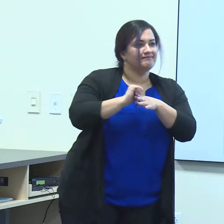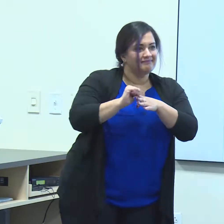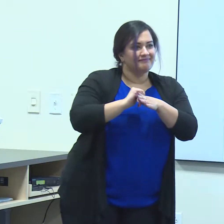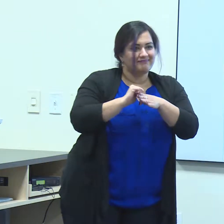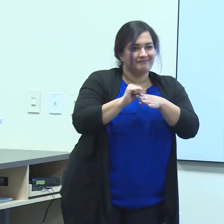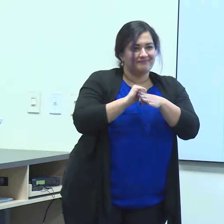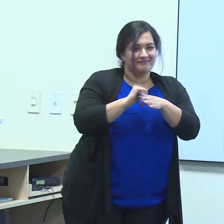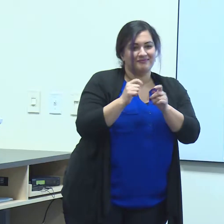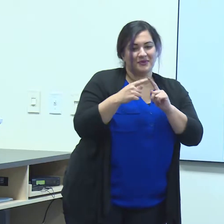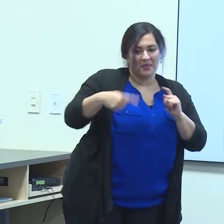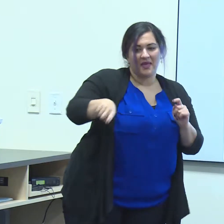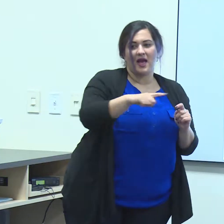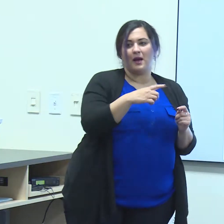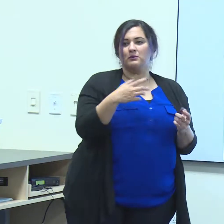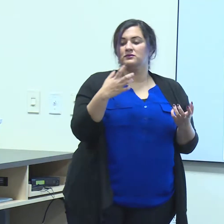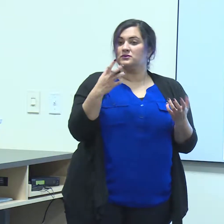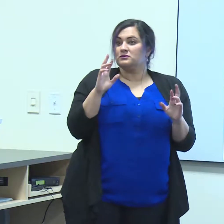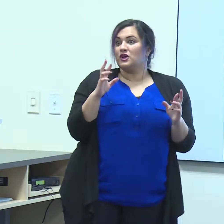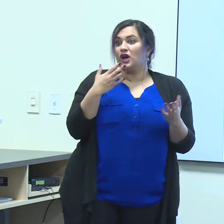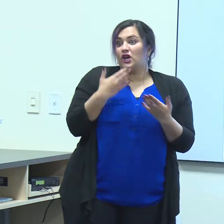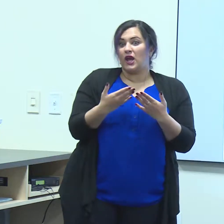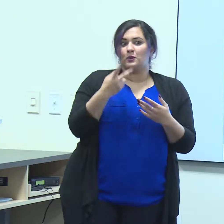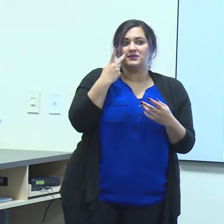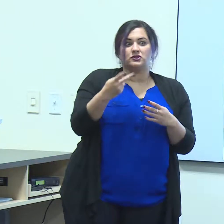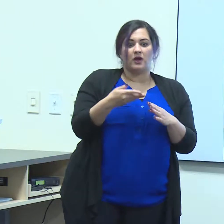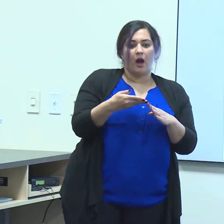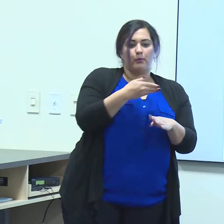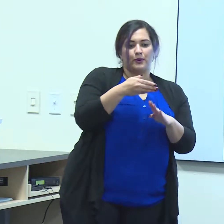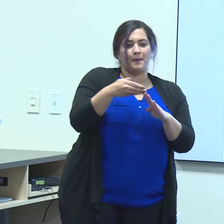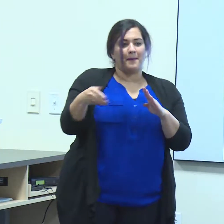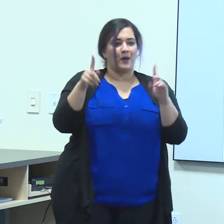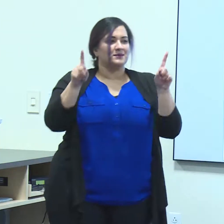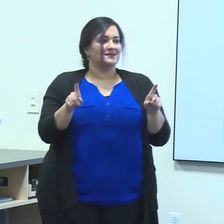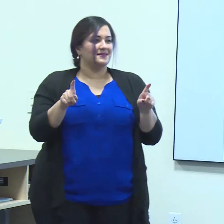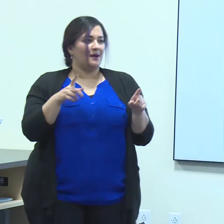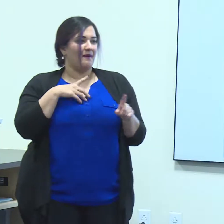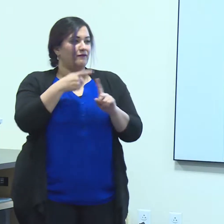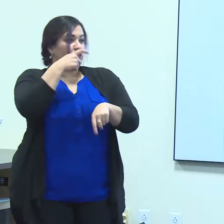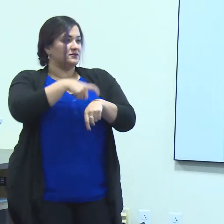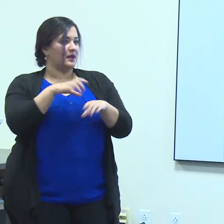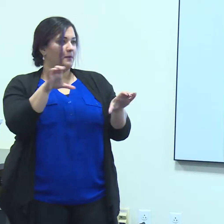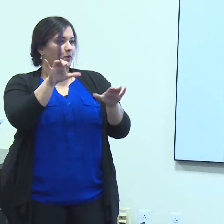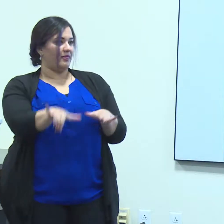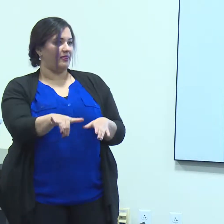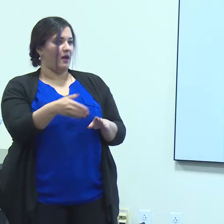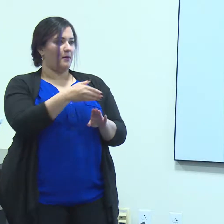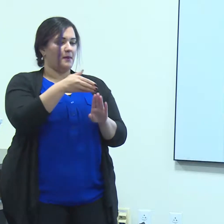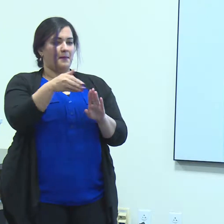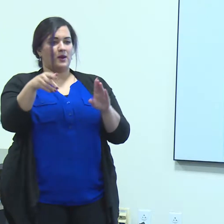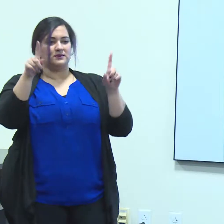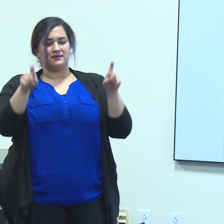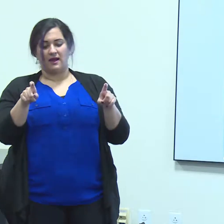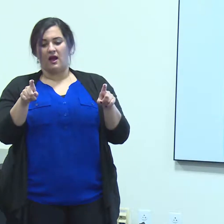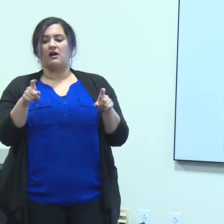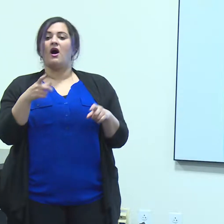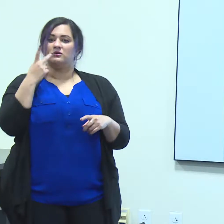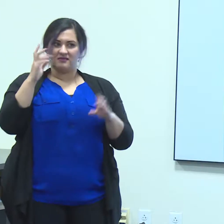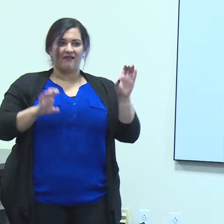I learned how to teach these classes, and then there was a pre and post test that I would provide so that I could have an evaluation process to know where